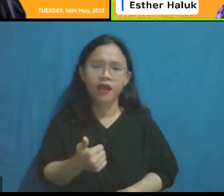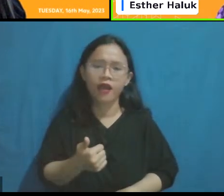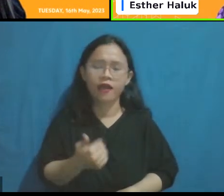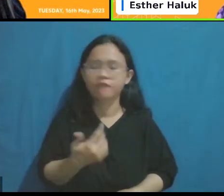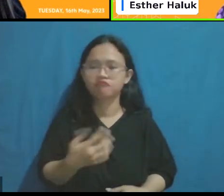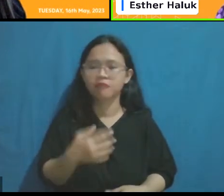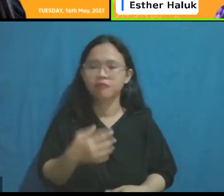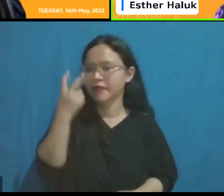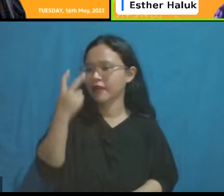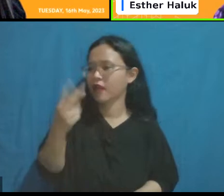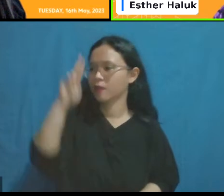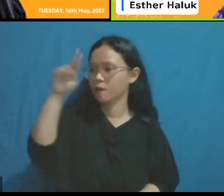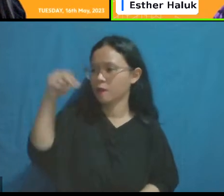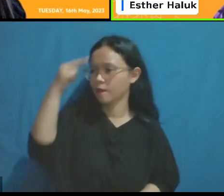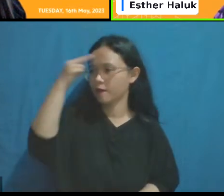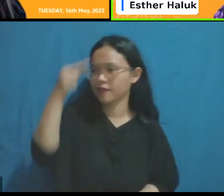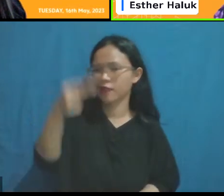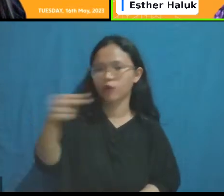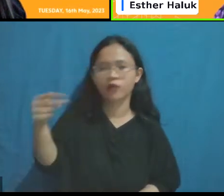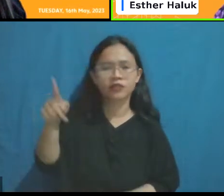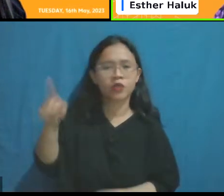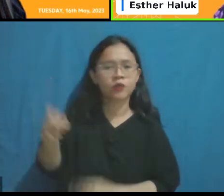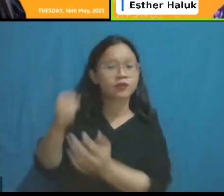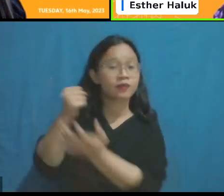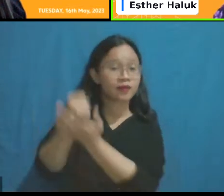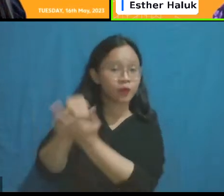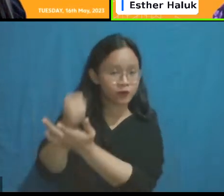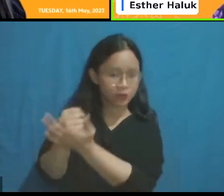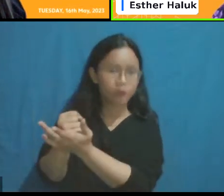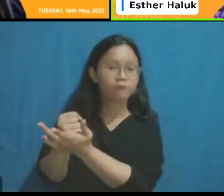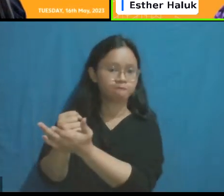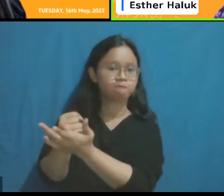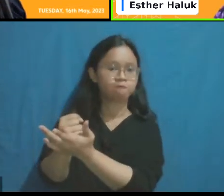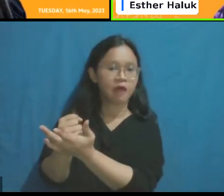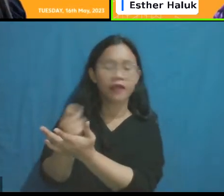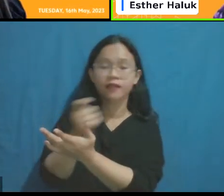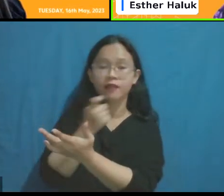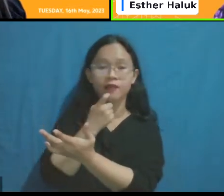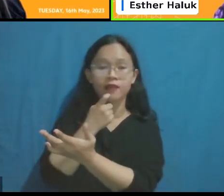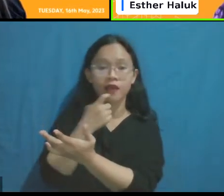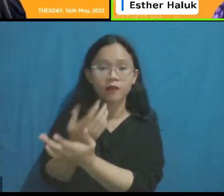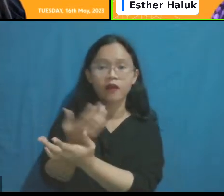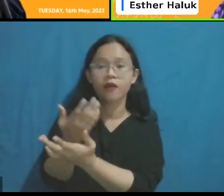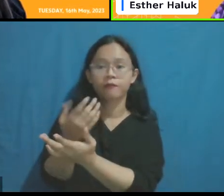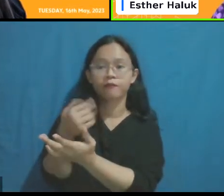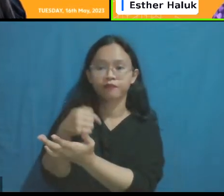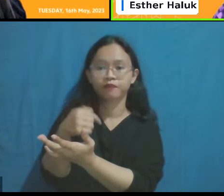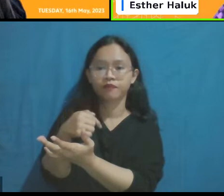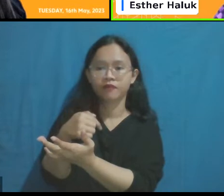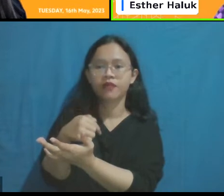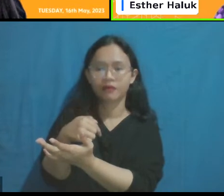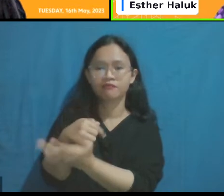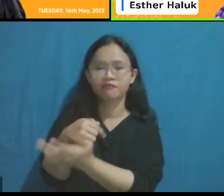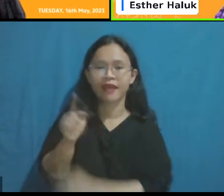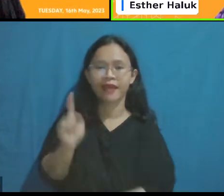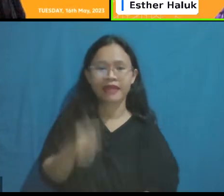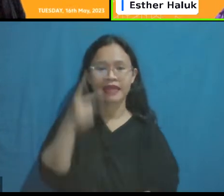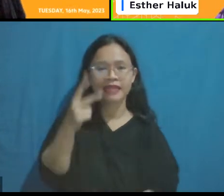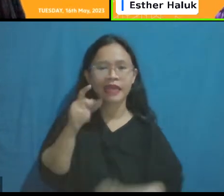related to the implementation of the freedom of expression in West Papua.